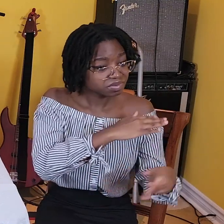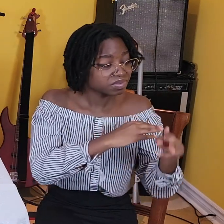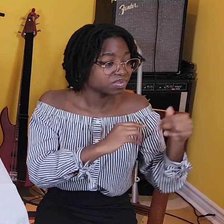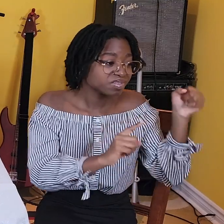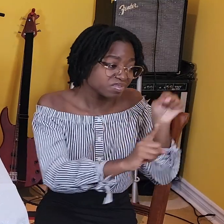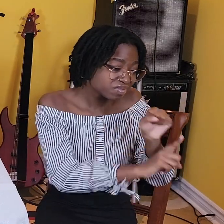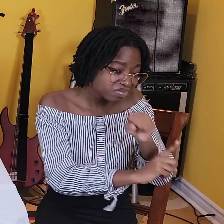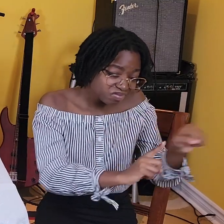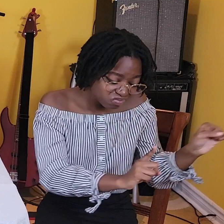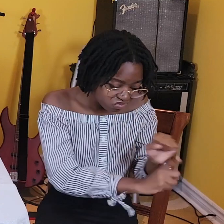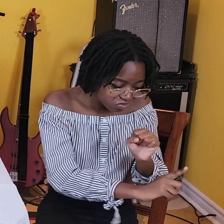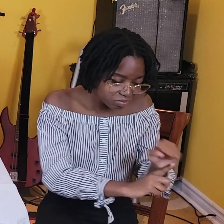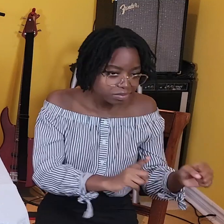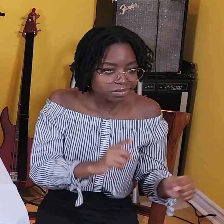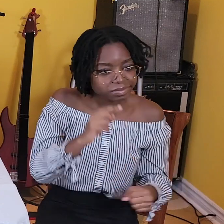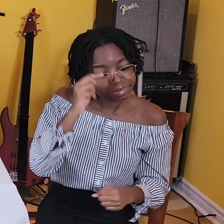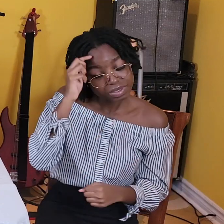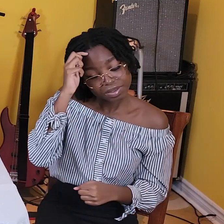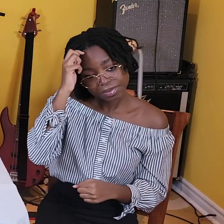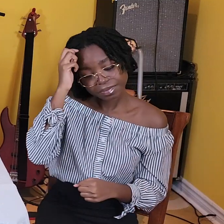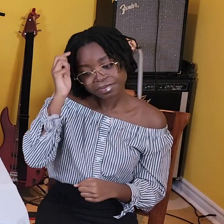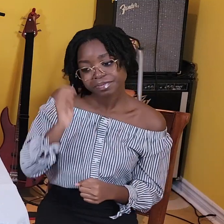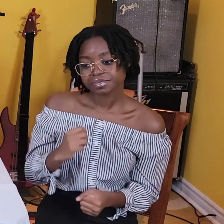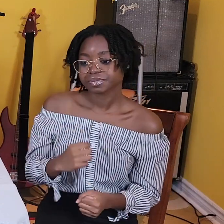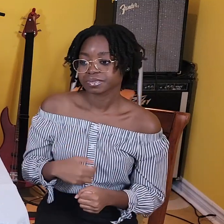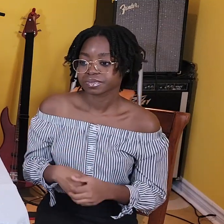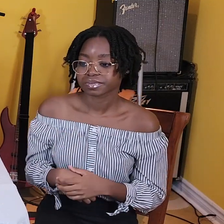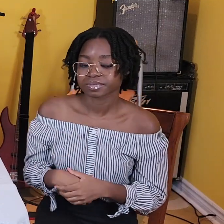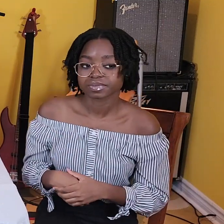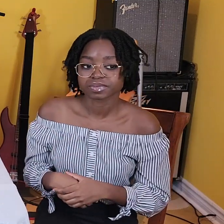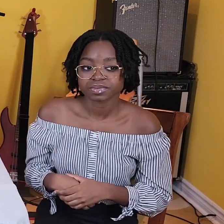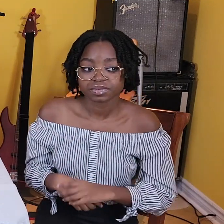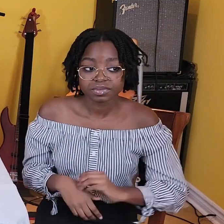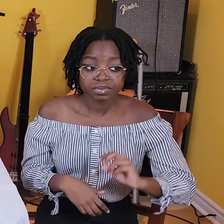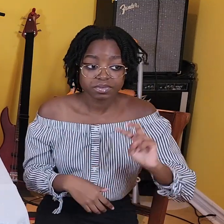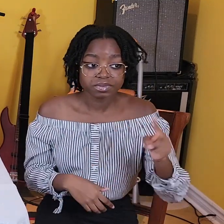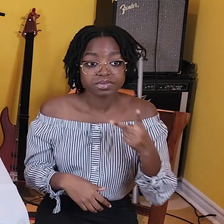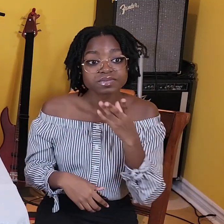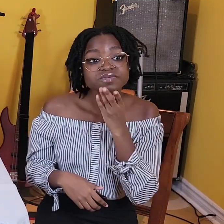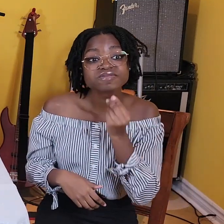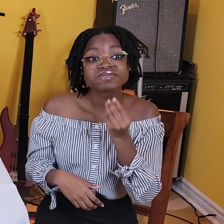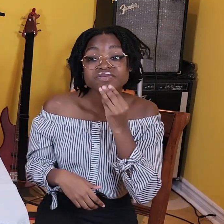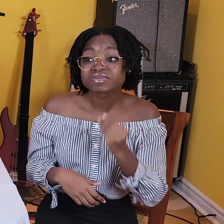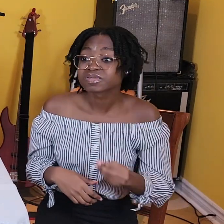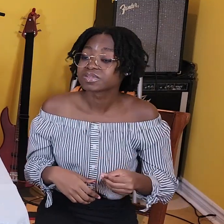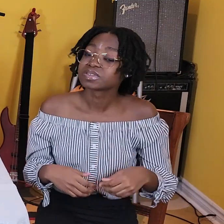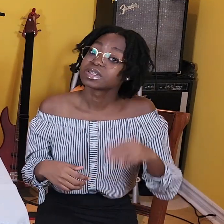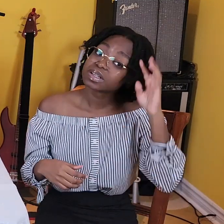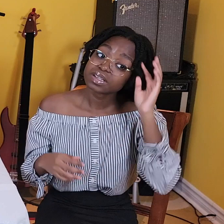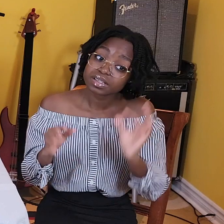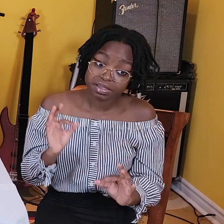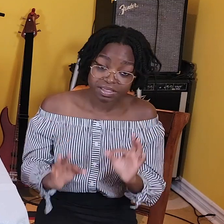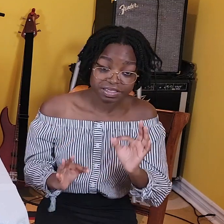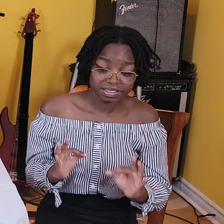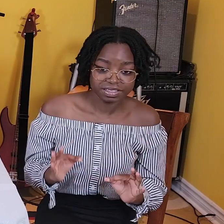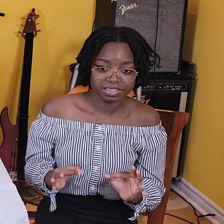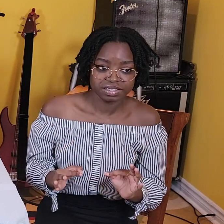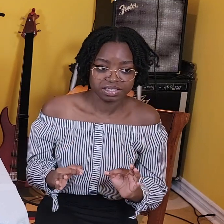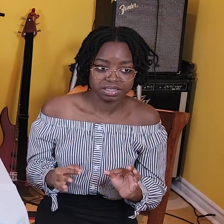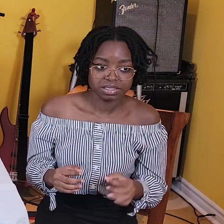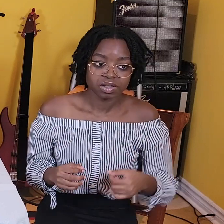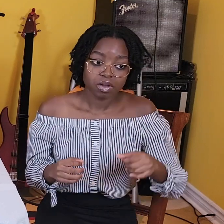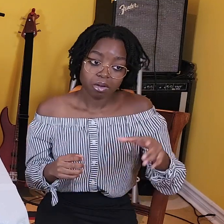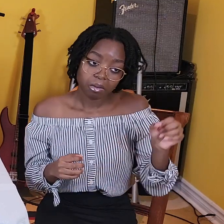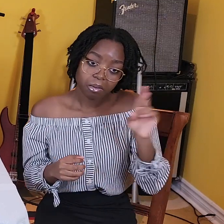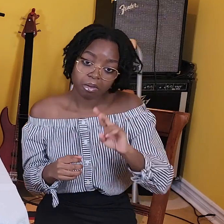So we see the second Jewish trial, or the second religious trial. And you can